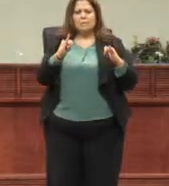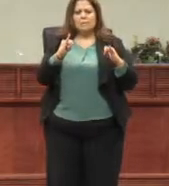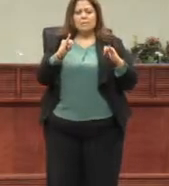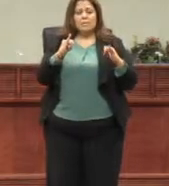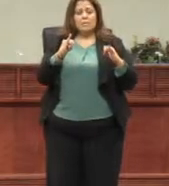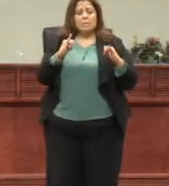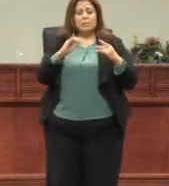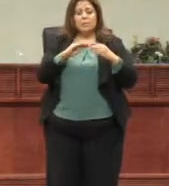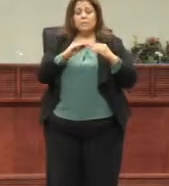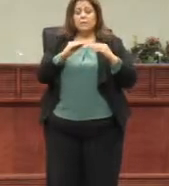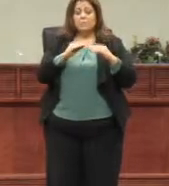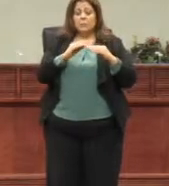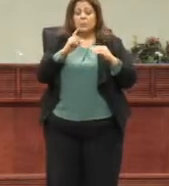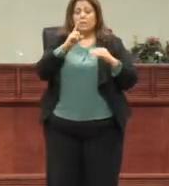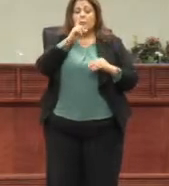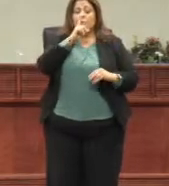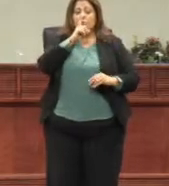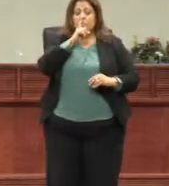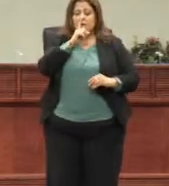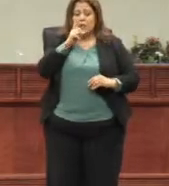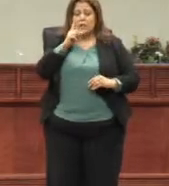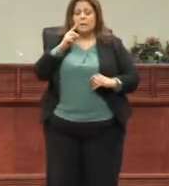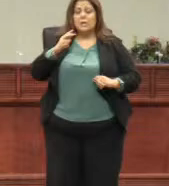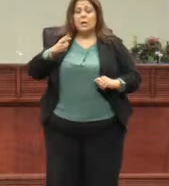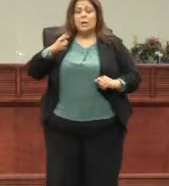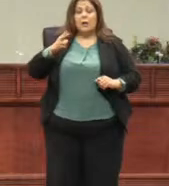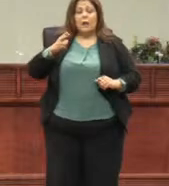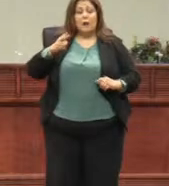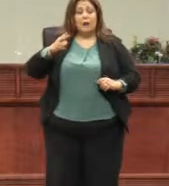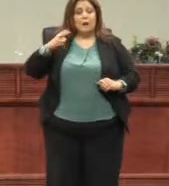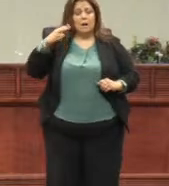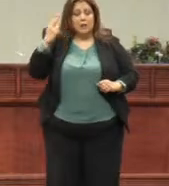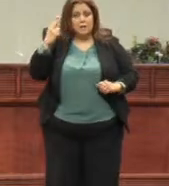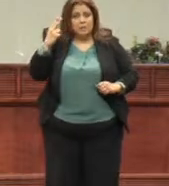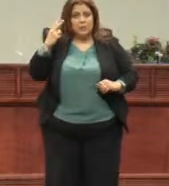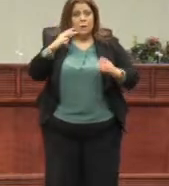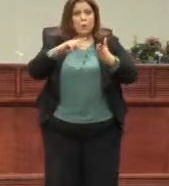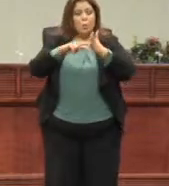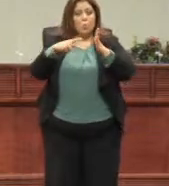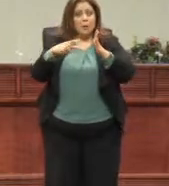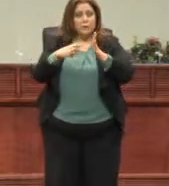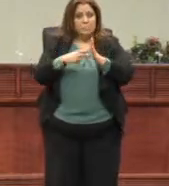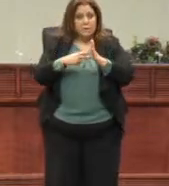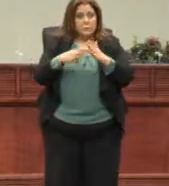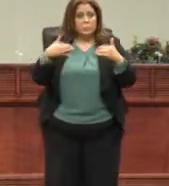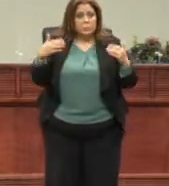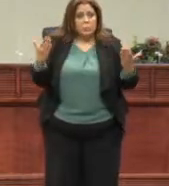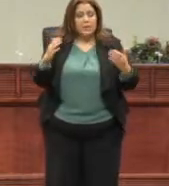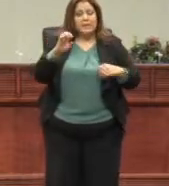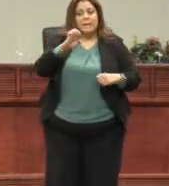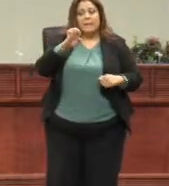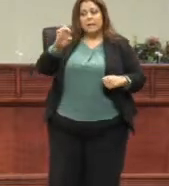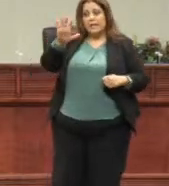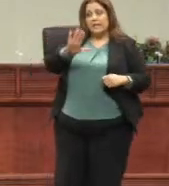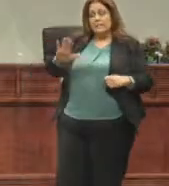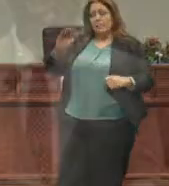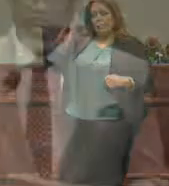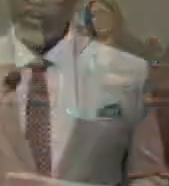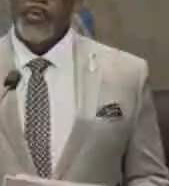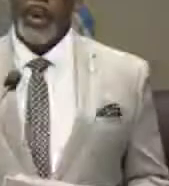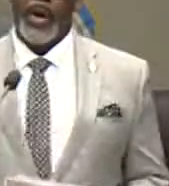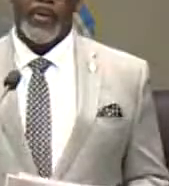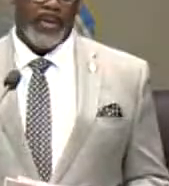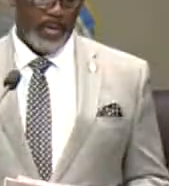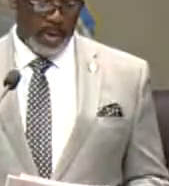am announcing, consequently, the opening of a second testing site on the east side of Orange County.